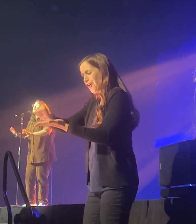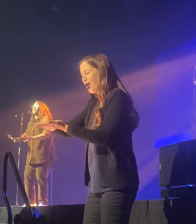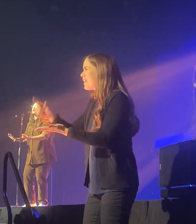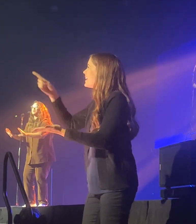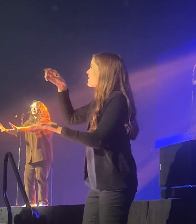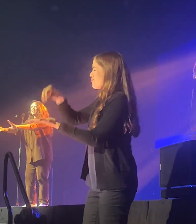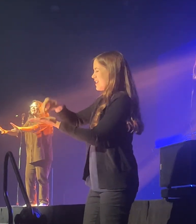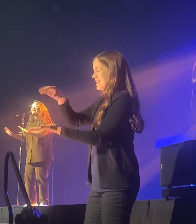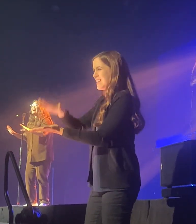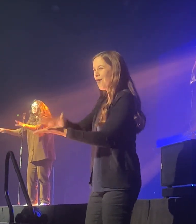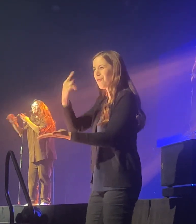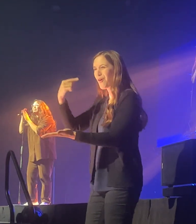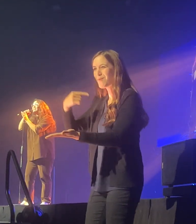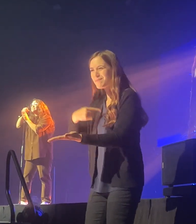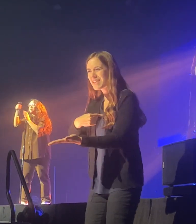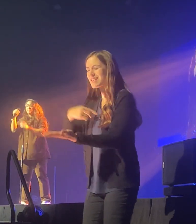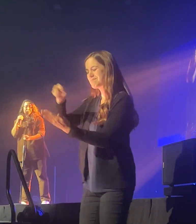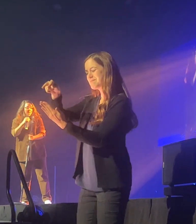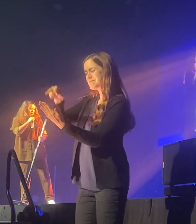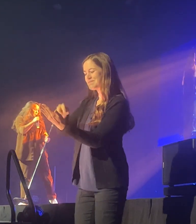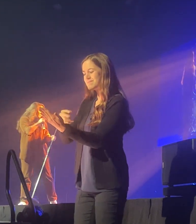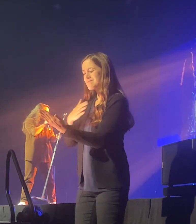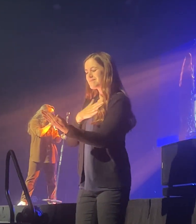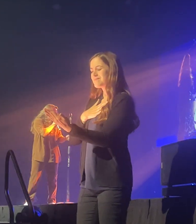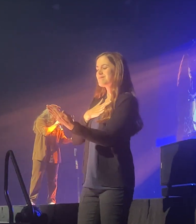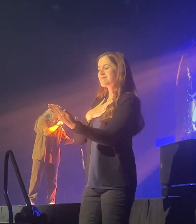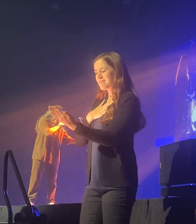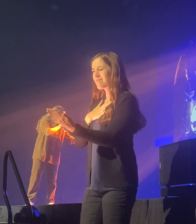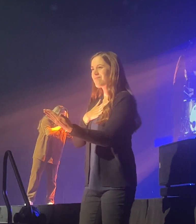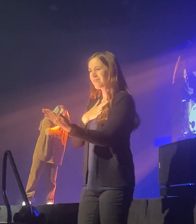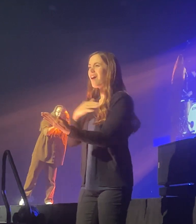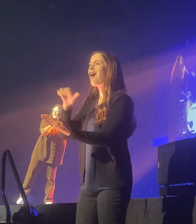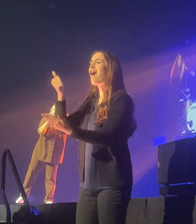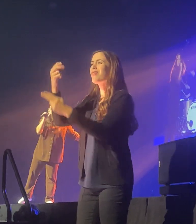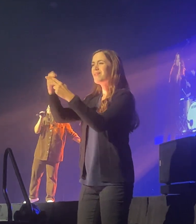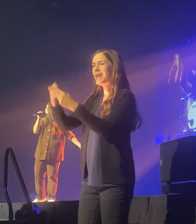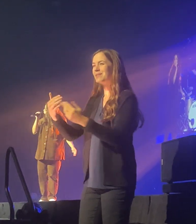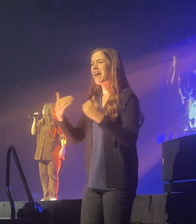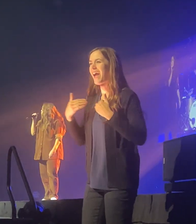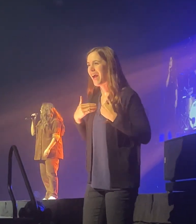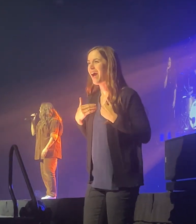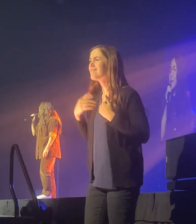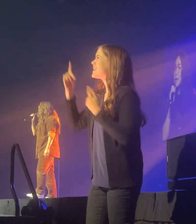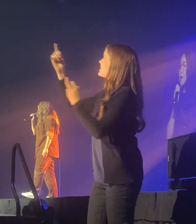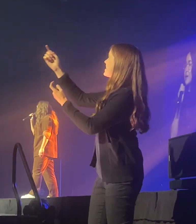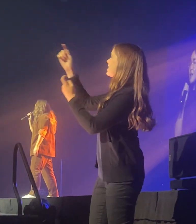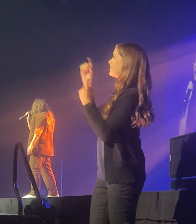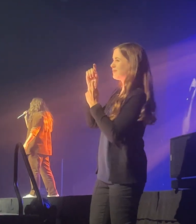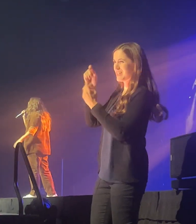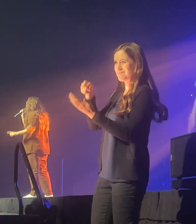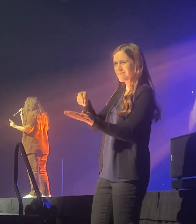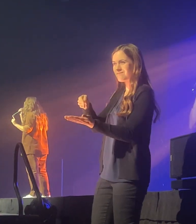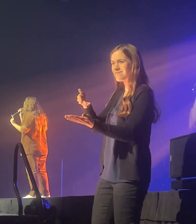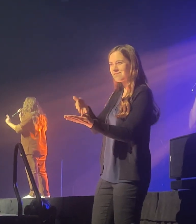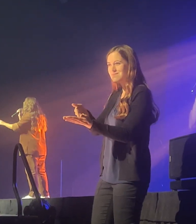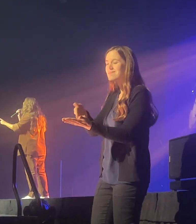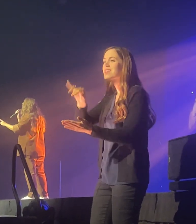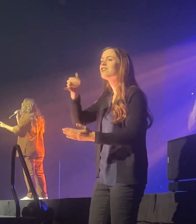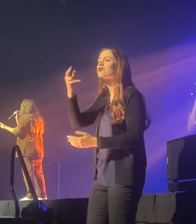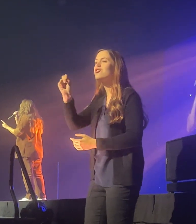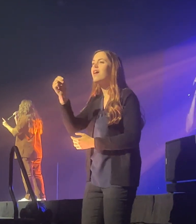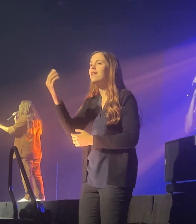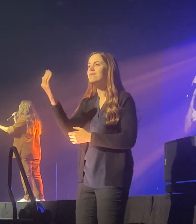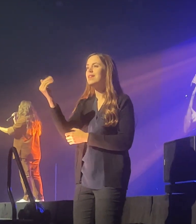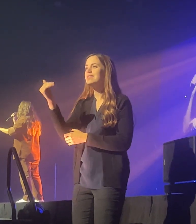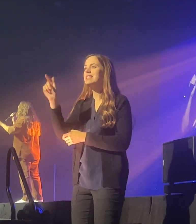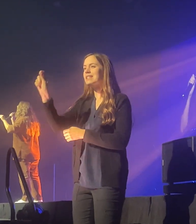down for me. And there's some other names he's given to me. John 15,